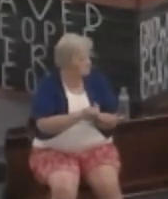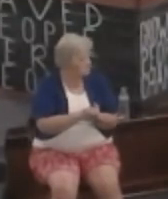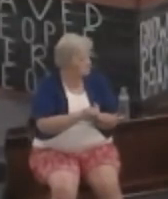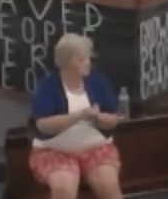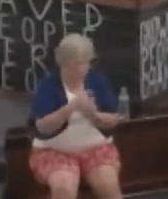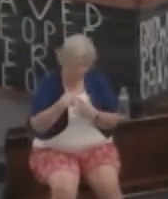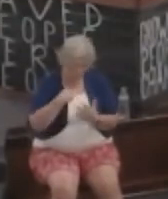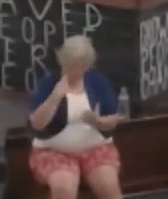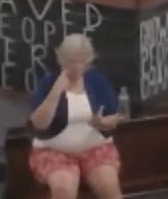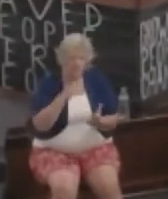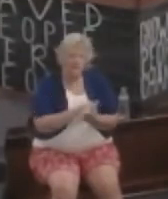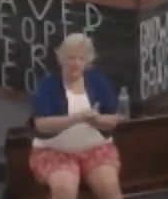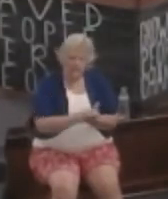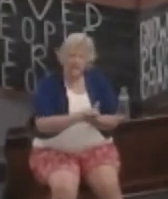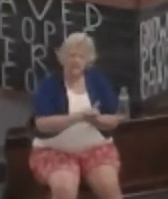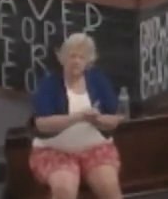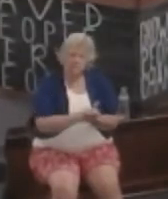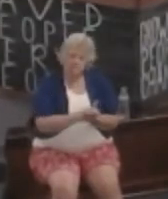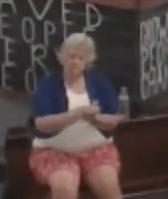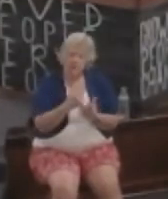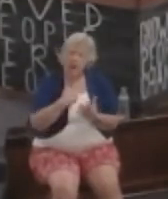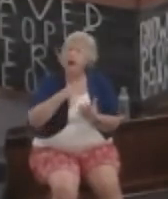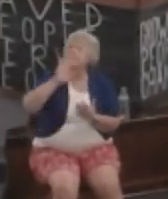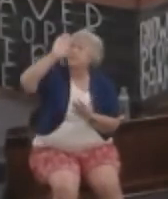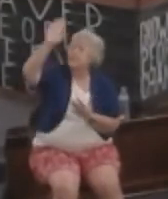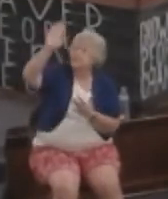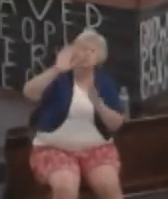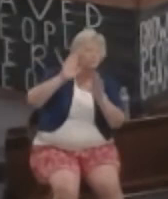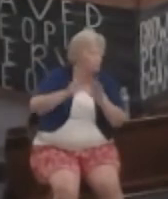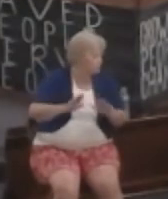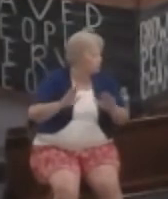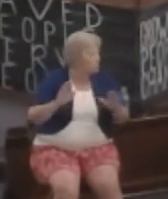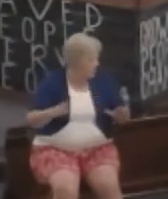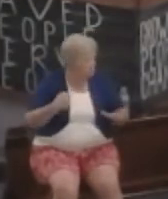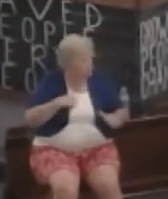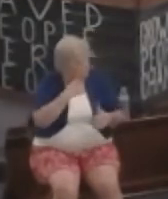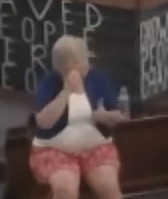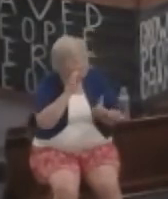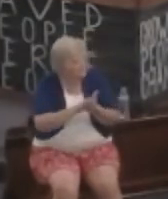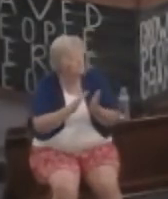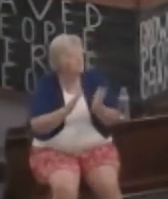We believe that we are a child of God.